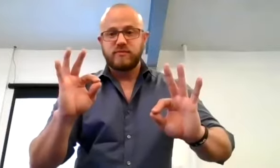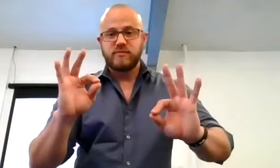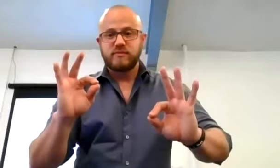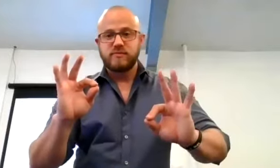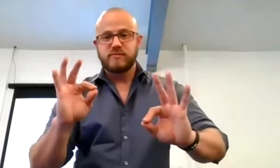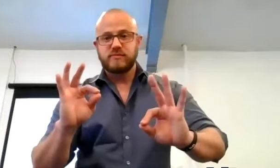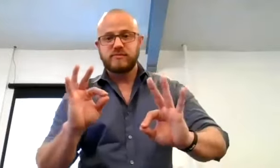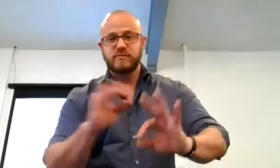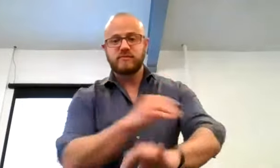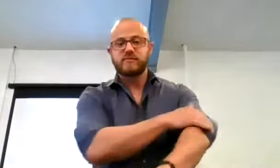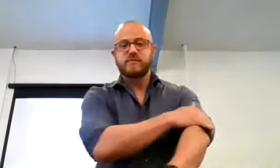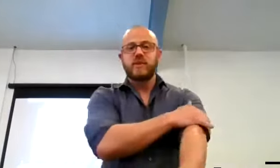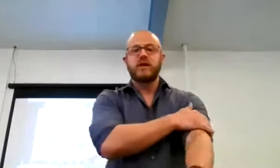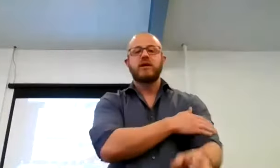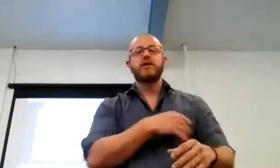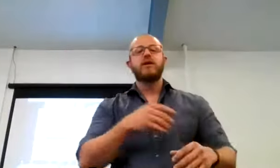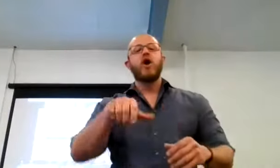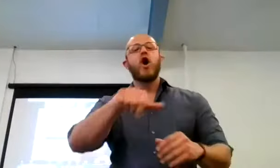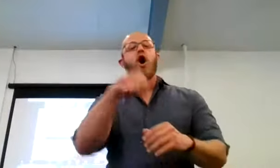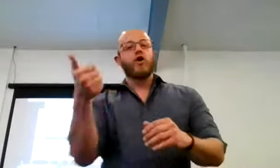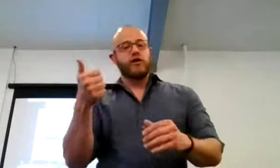Is it good? Is that, you guys feel good about it?